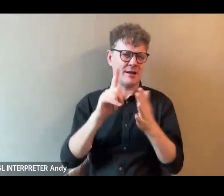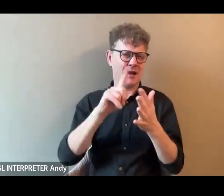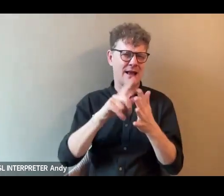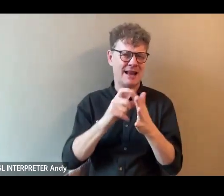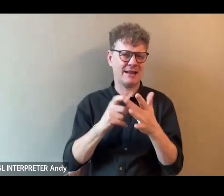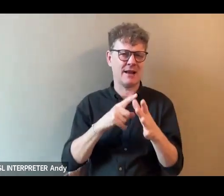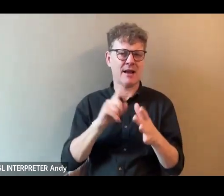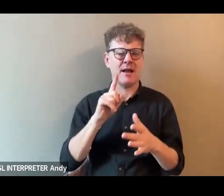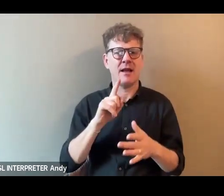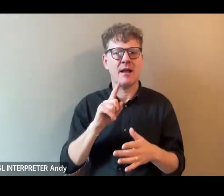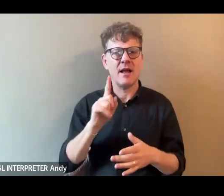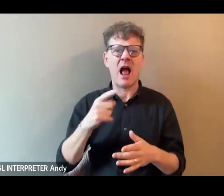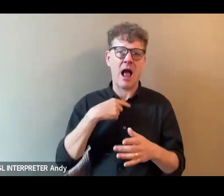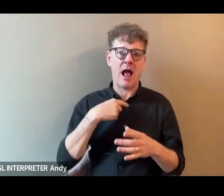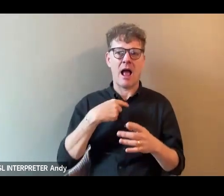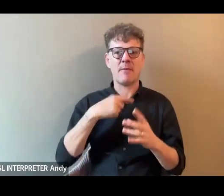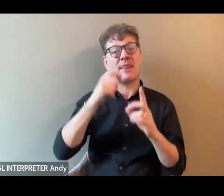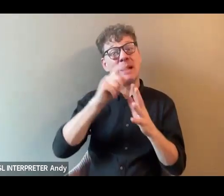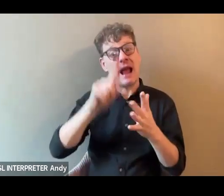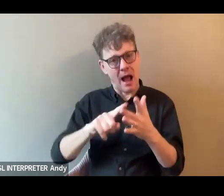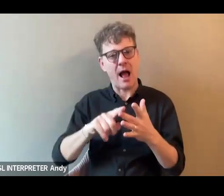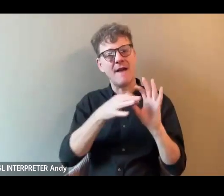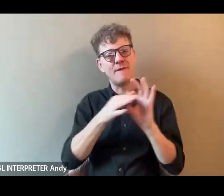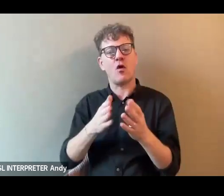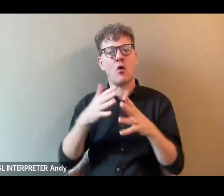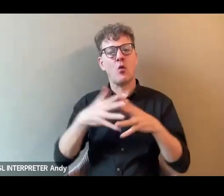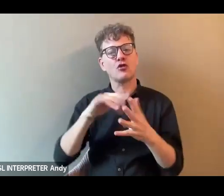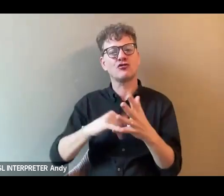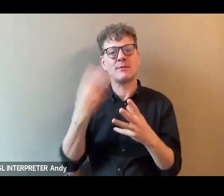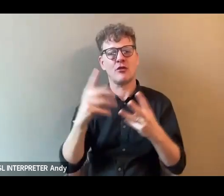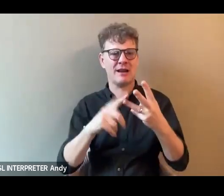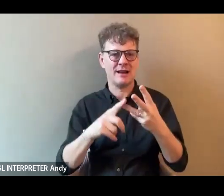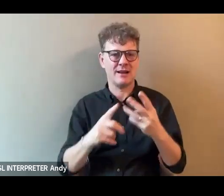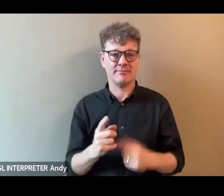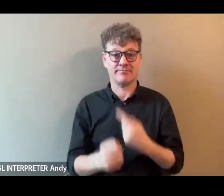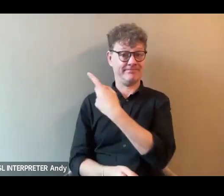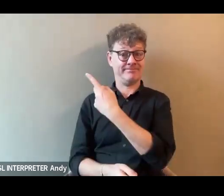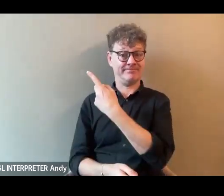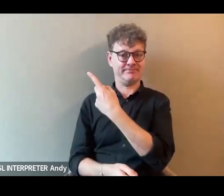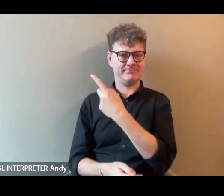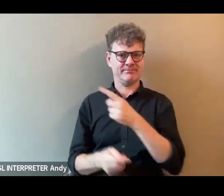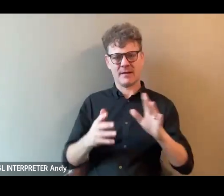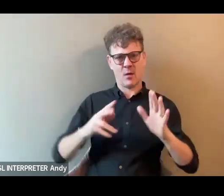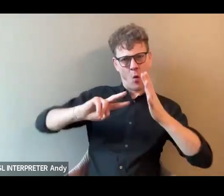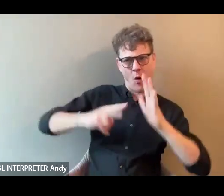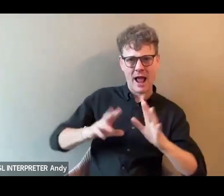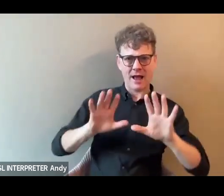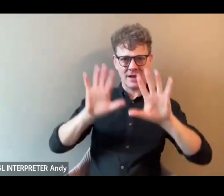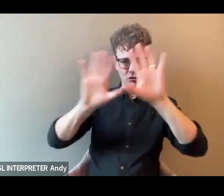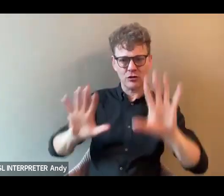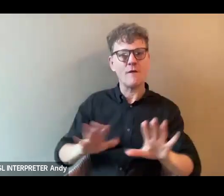importantly, I am the principal investigator for Workstream 3, which is called the organisation of work. And just looking around